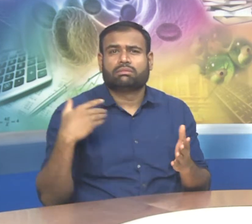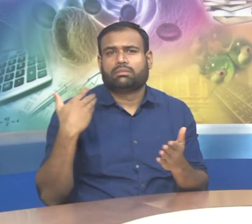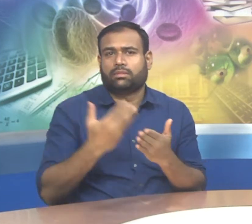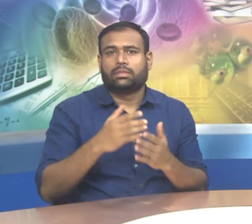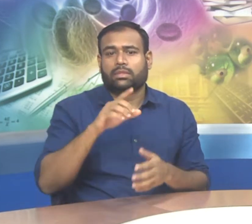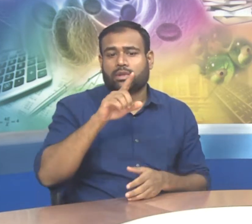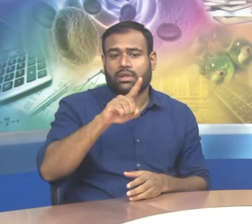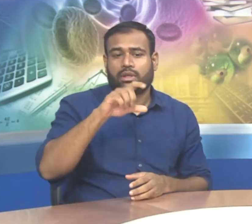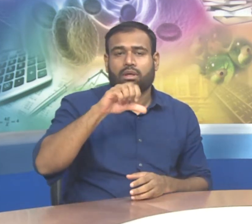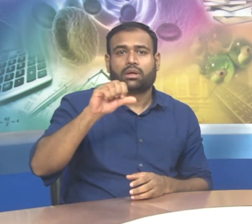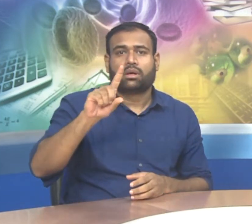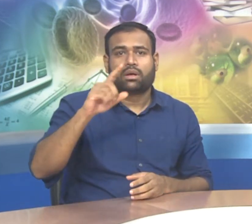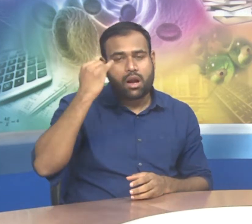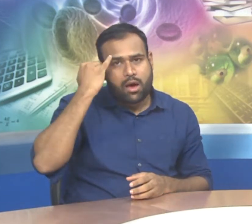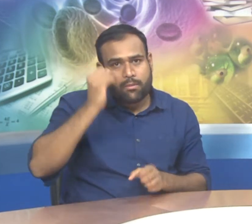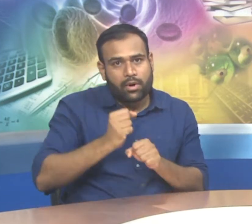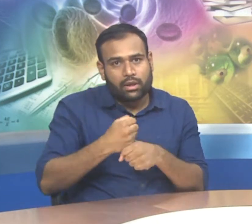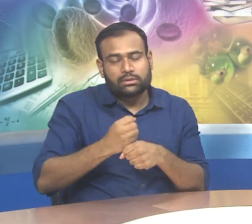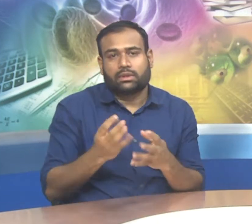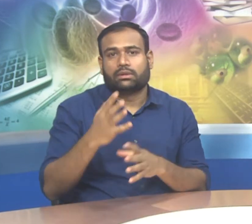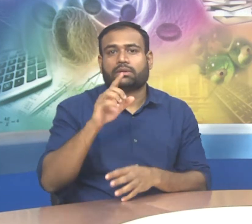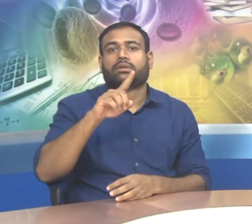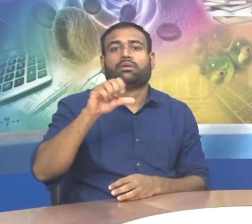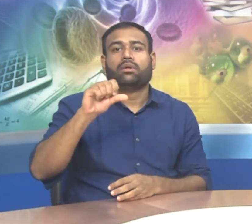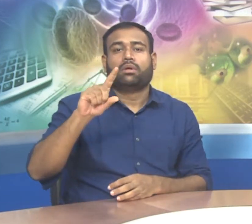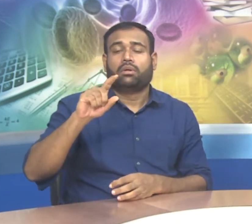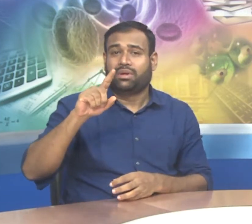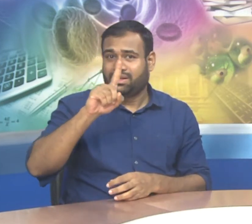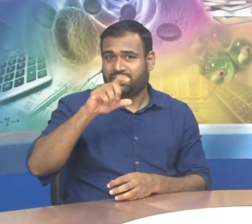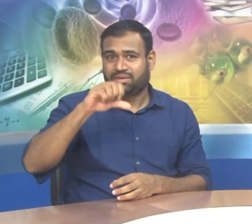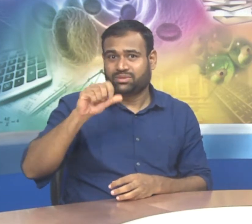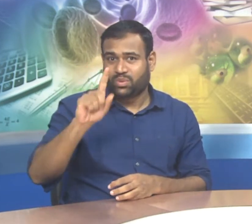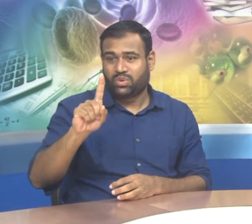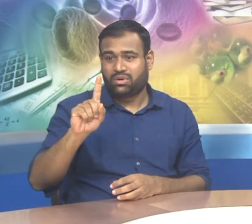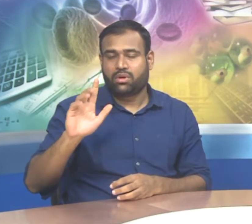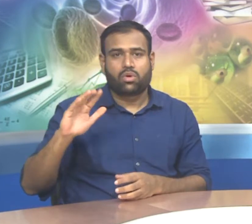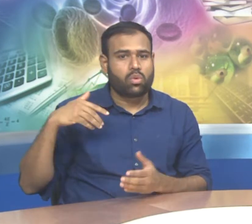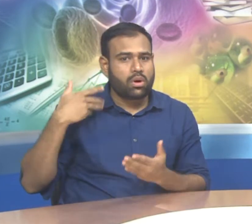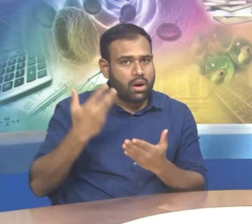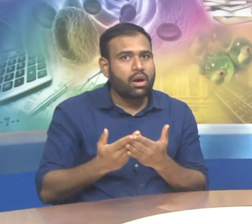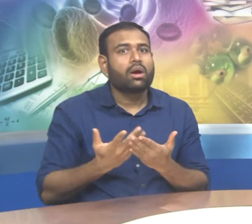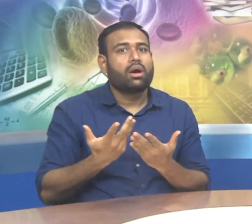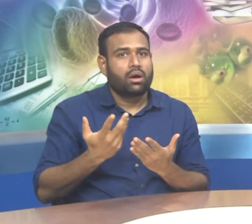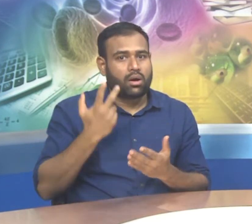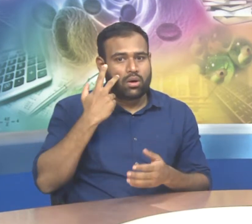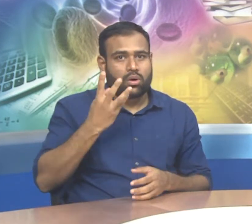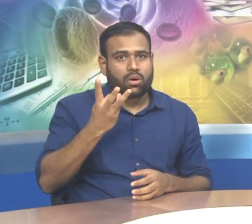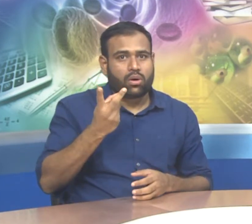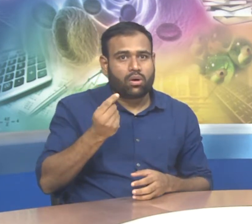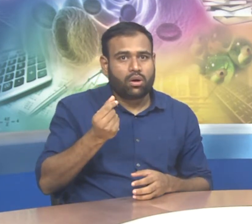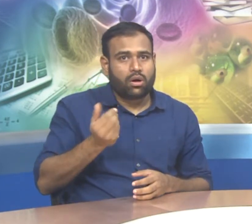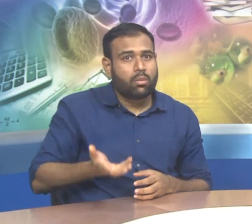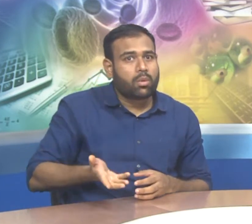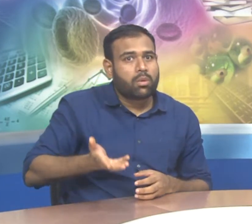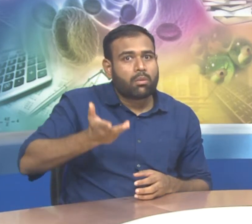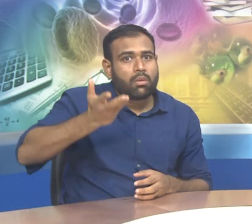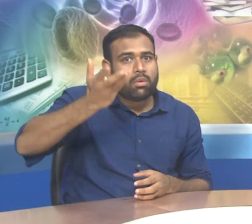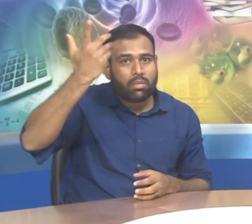So 1999 onwards, the number of foreign banks increased in